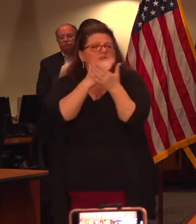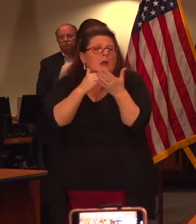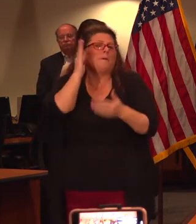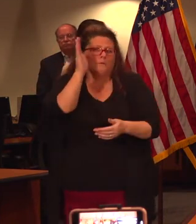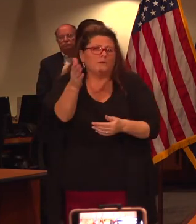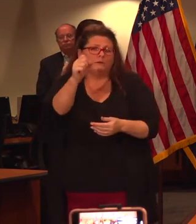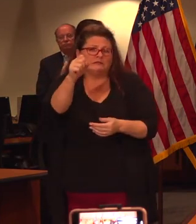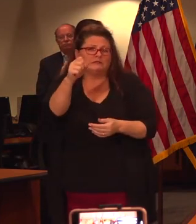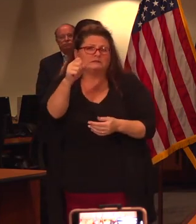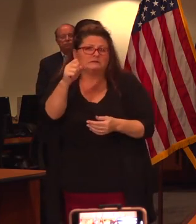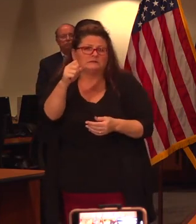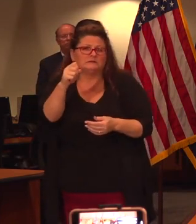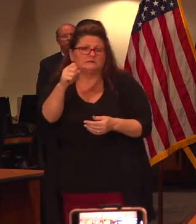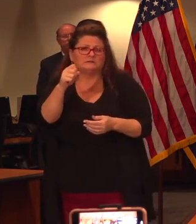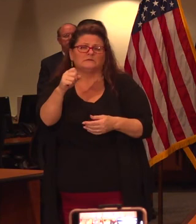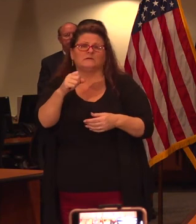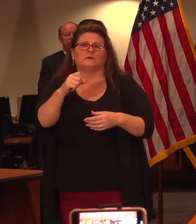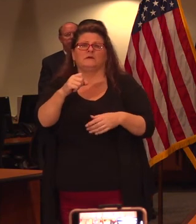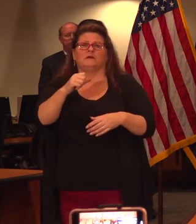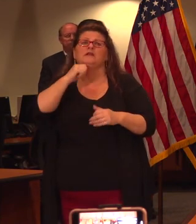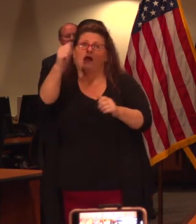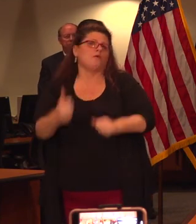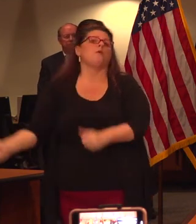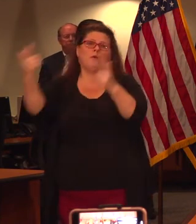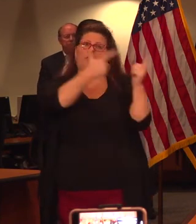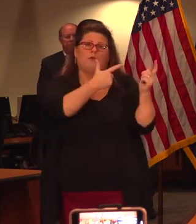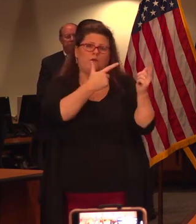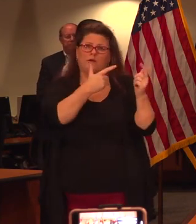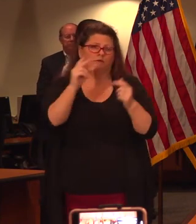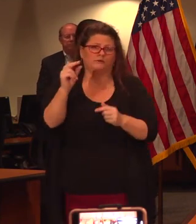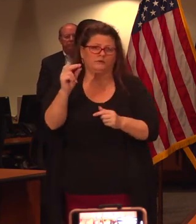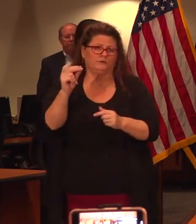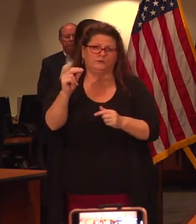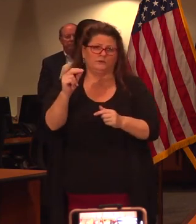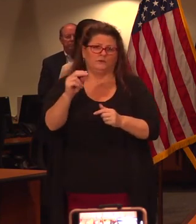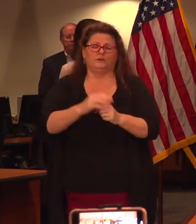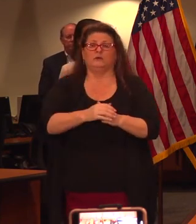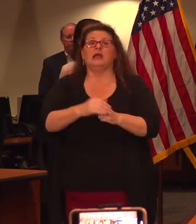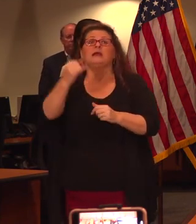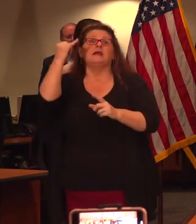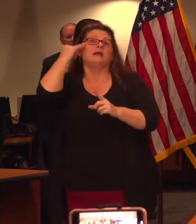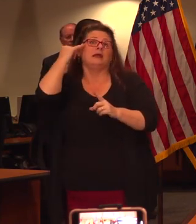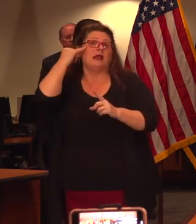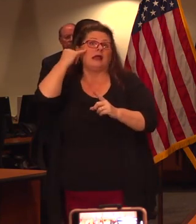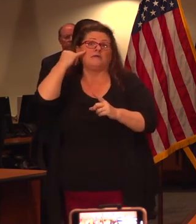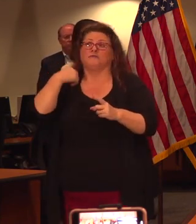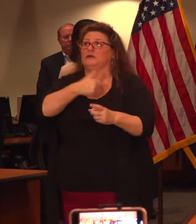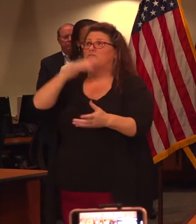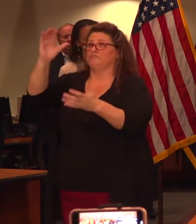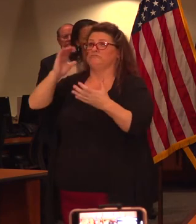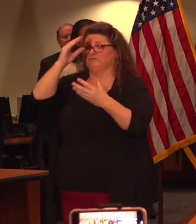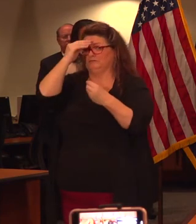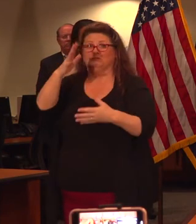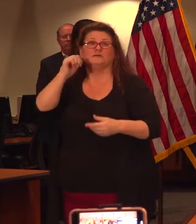but possibly not across the board. But if it were tomorrow, if the facts and the data